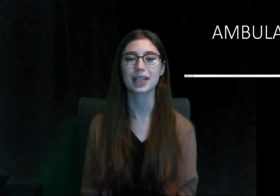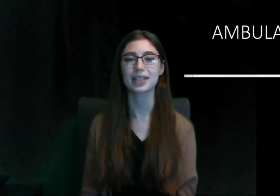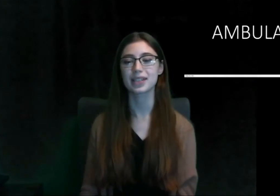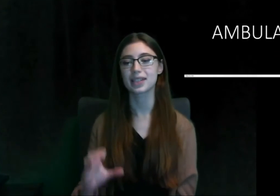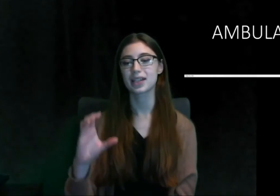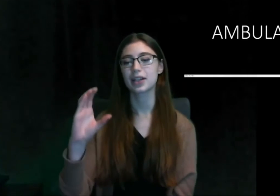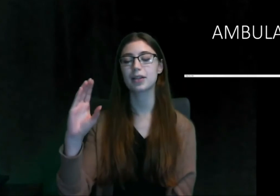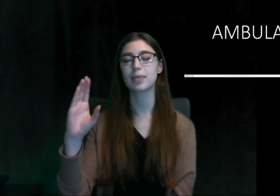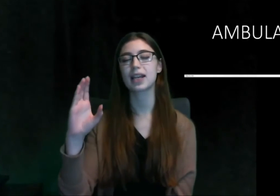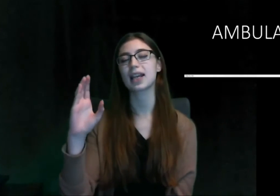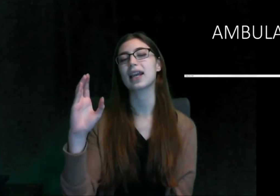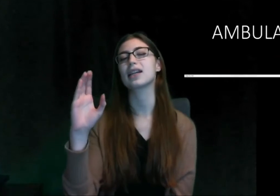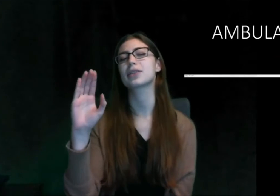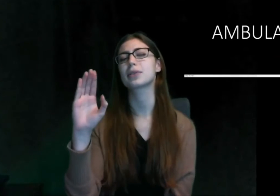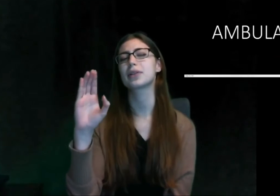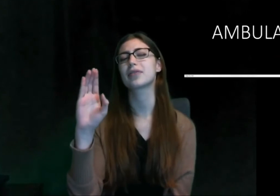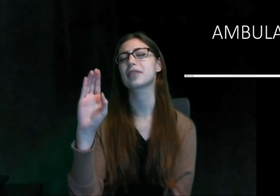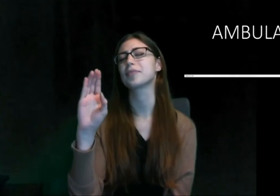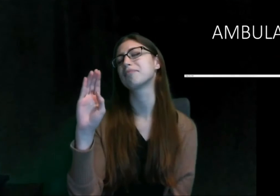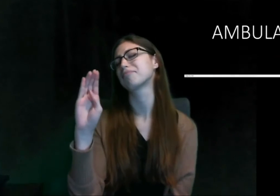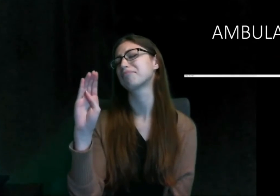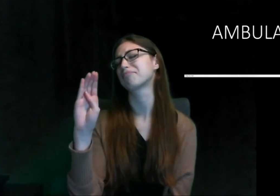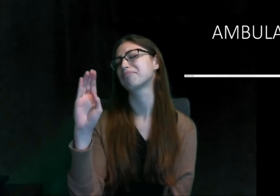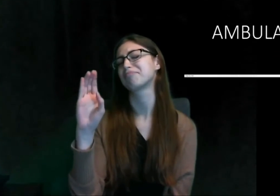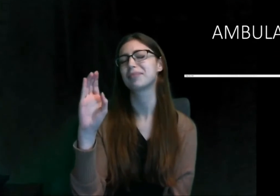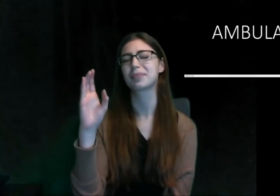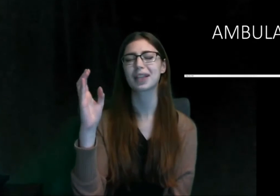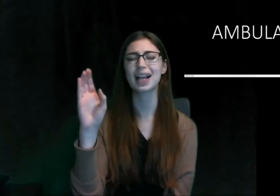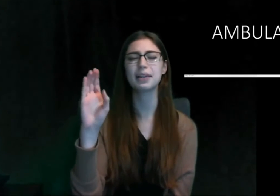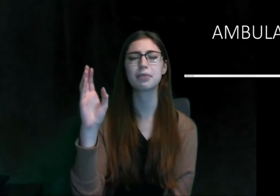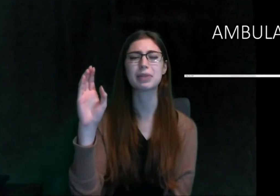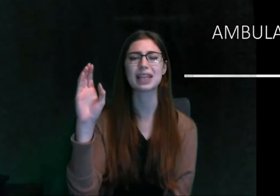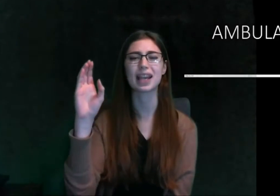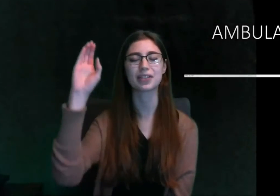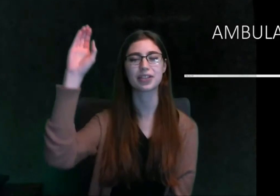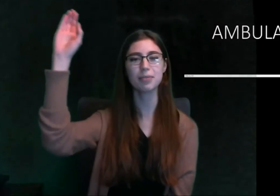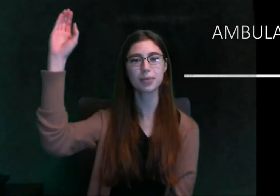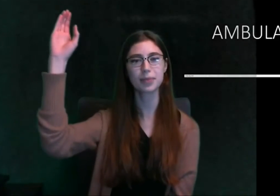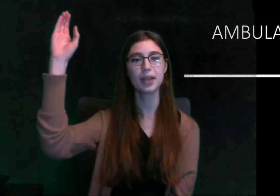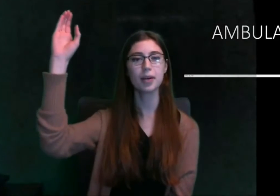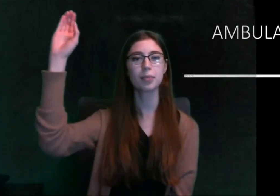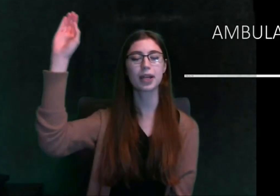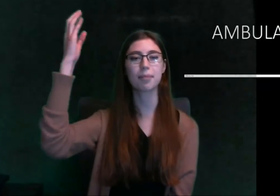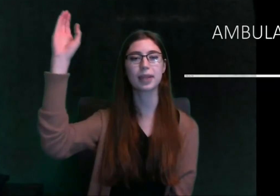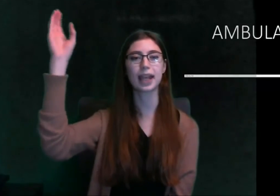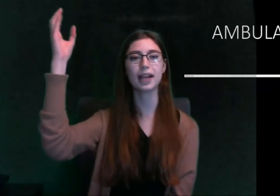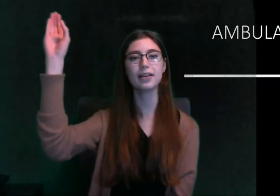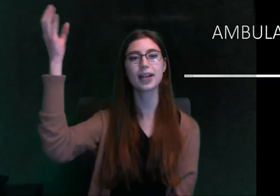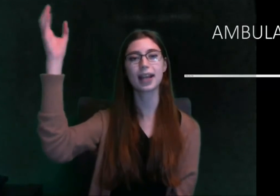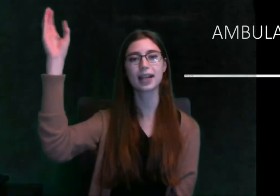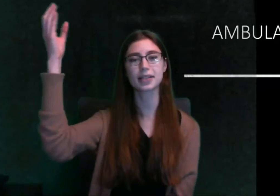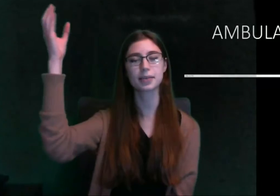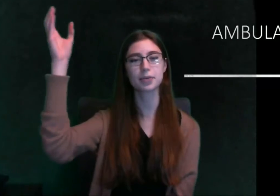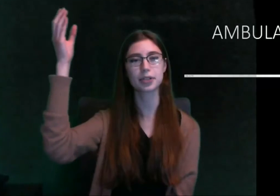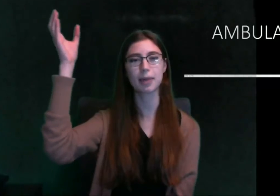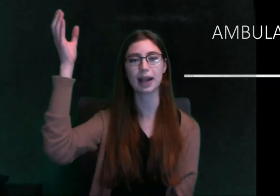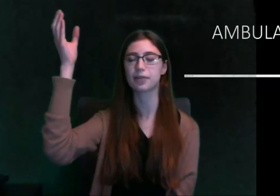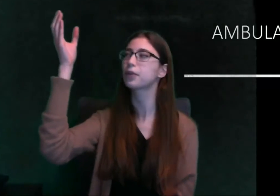Ambulance. You're going to make a sort of a kind of a B hand shape. Put it up in the air and swoosh it back and forth